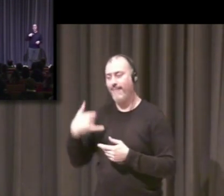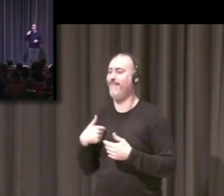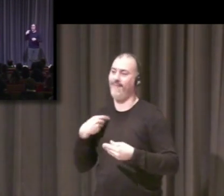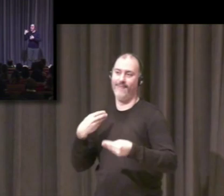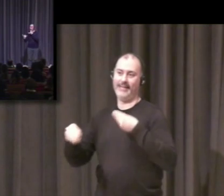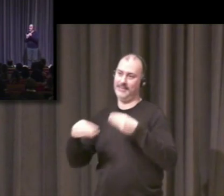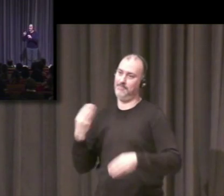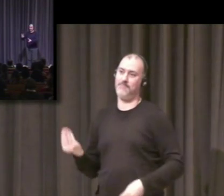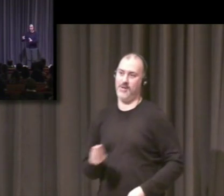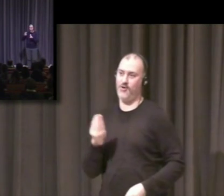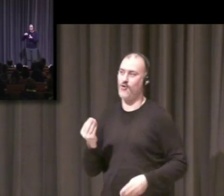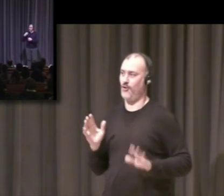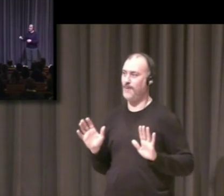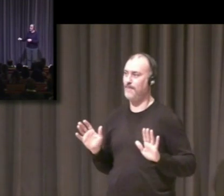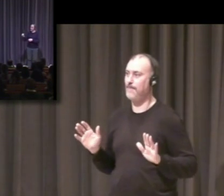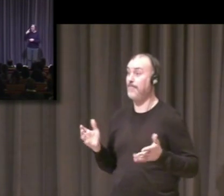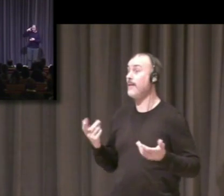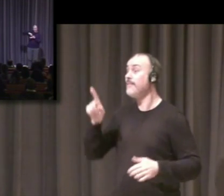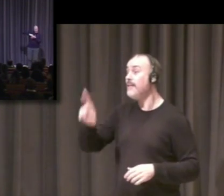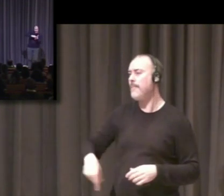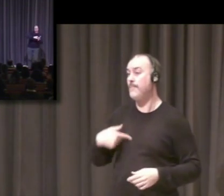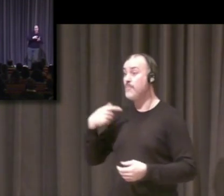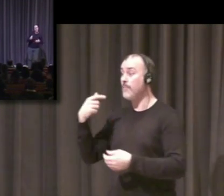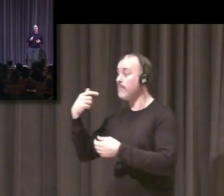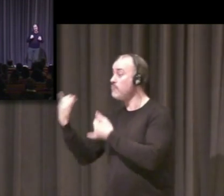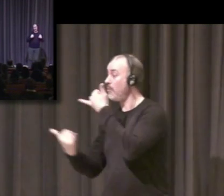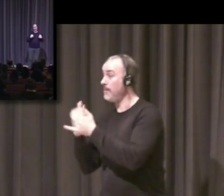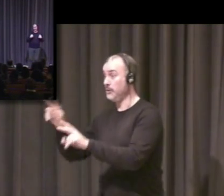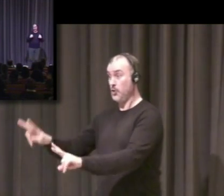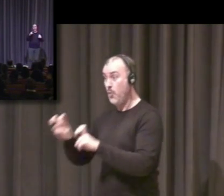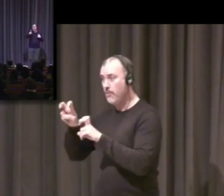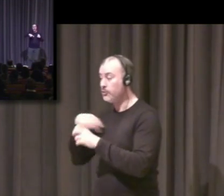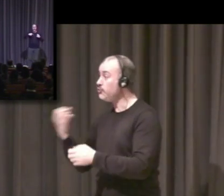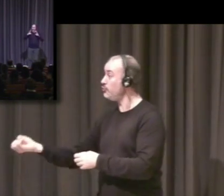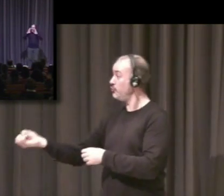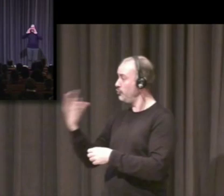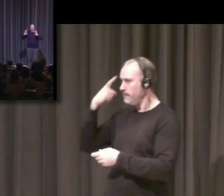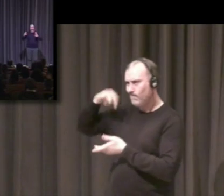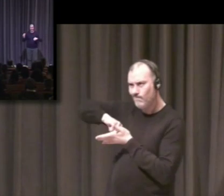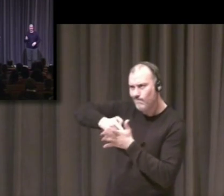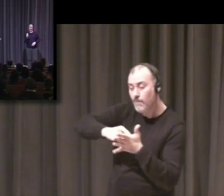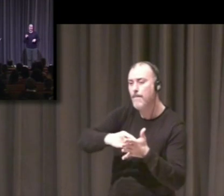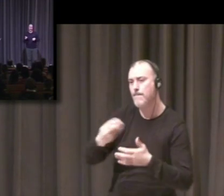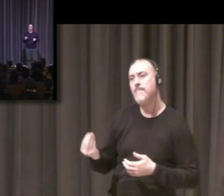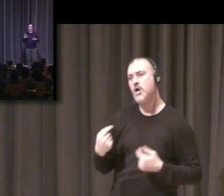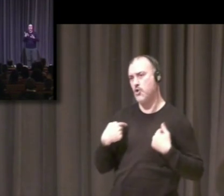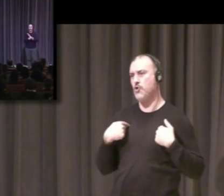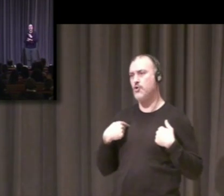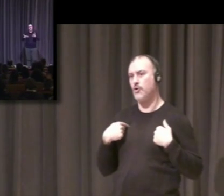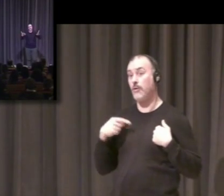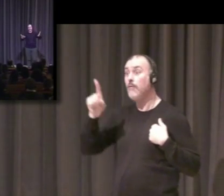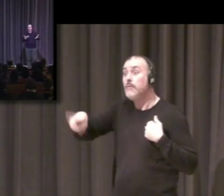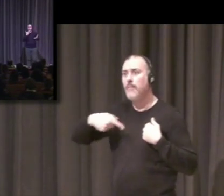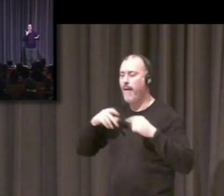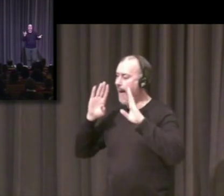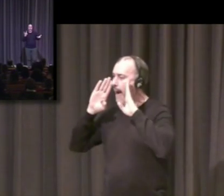better creation, better attention. You can pay attention better when you are bilingual. I don't